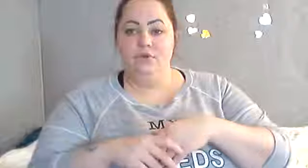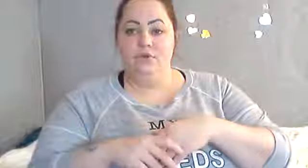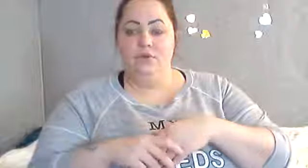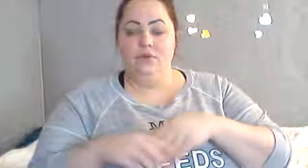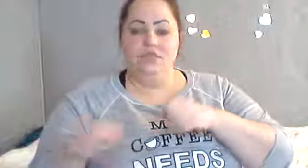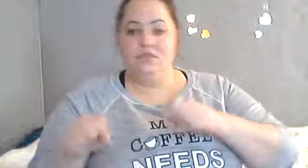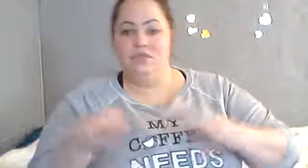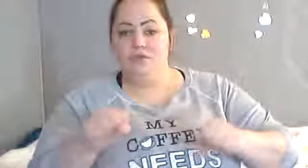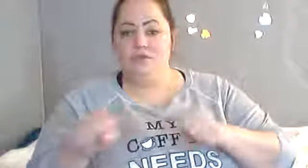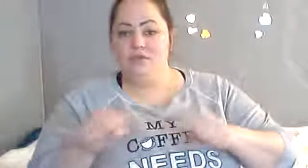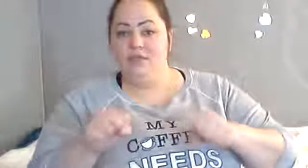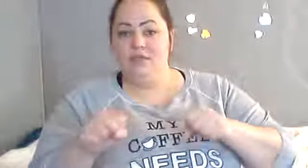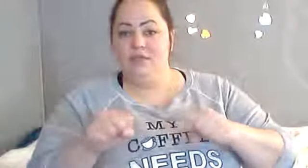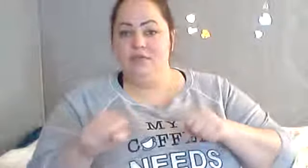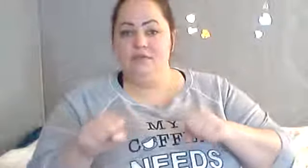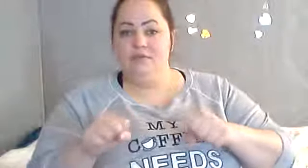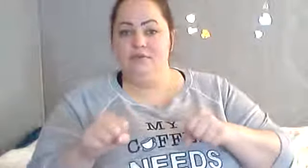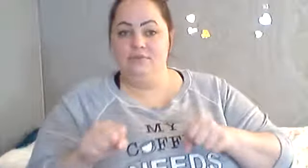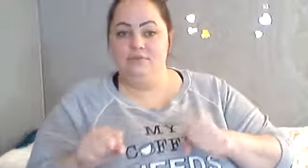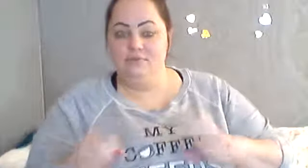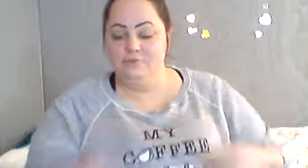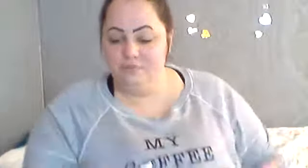or just earthquake.